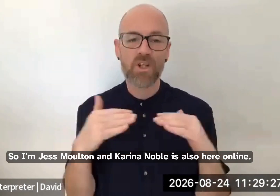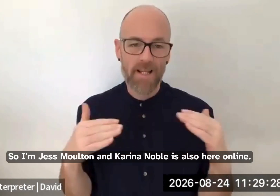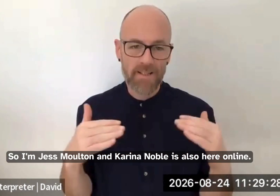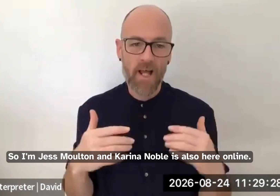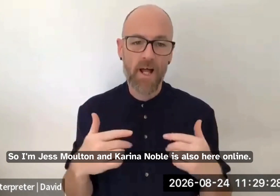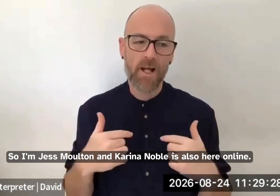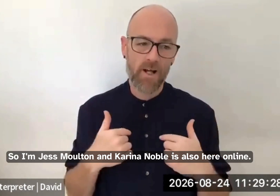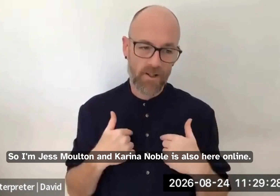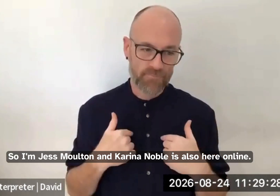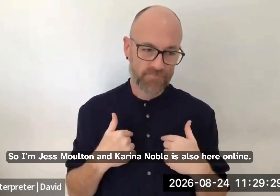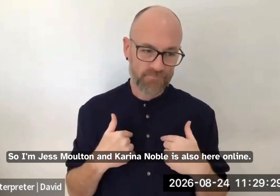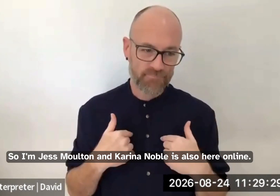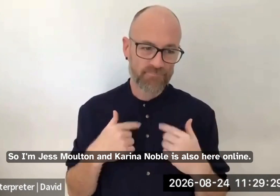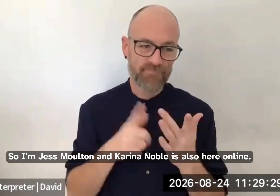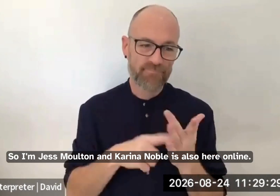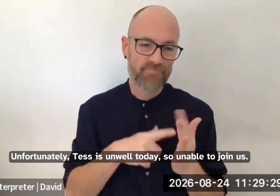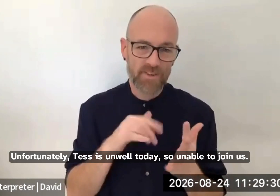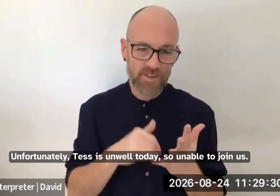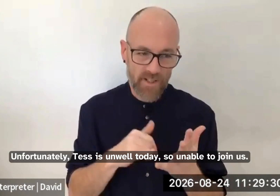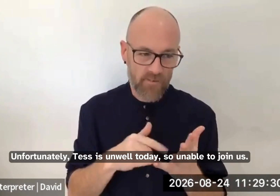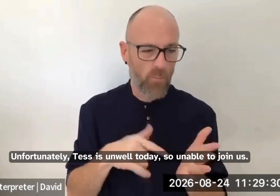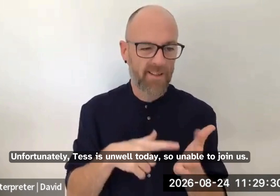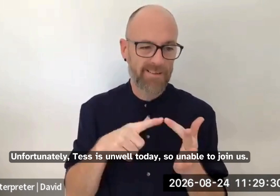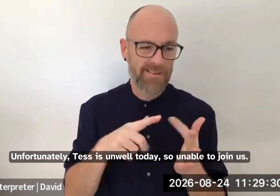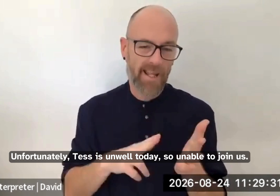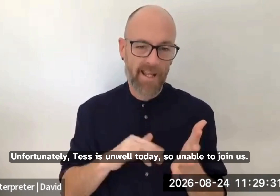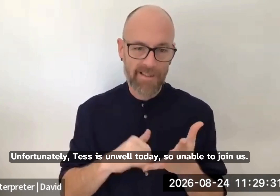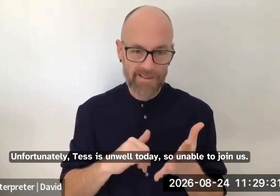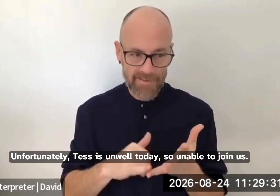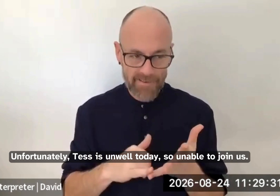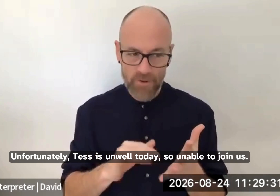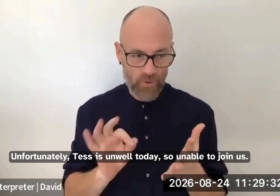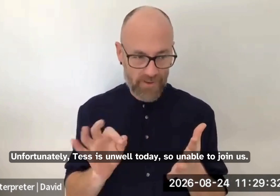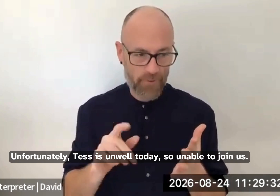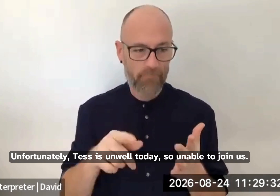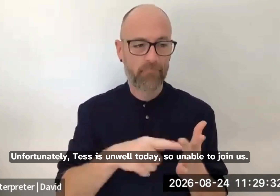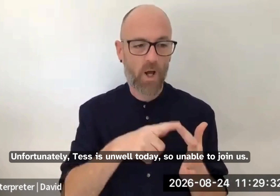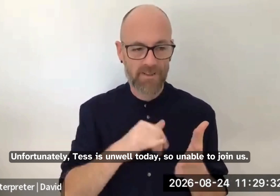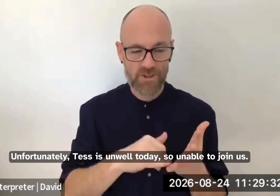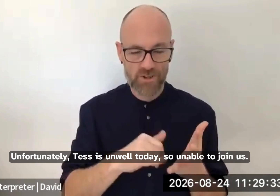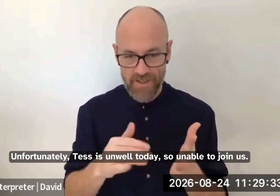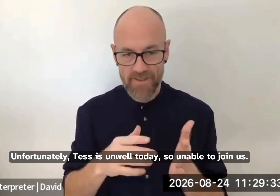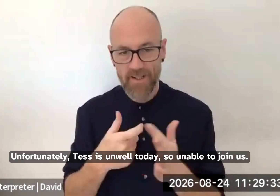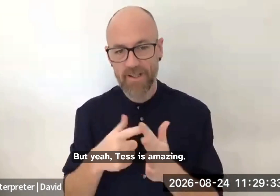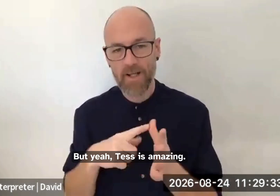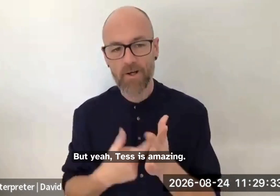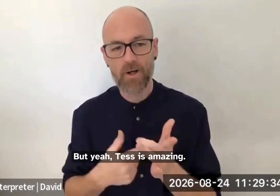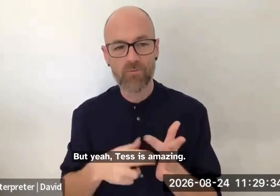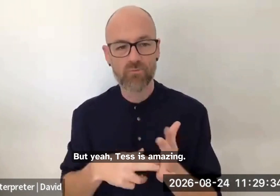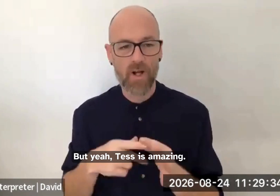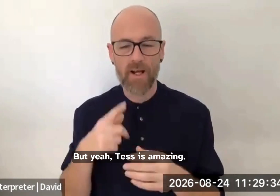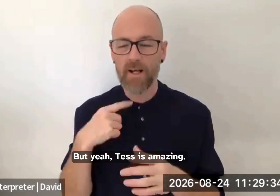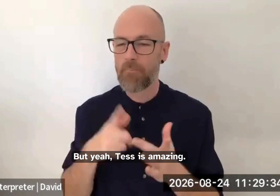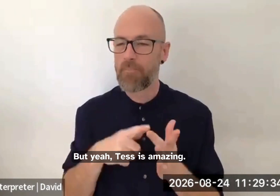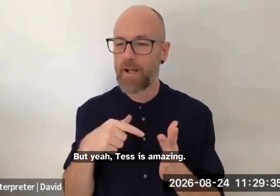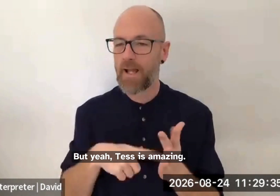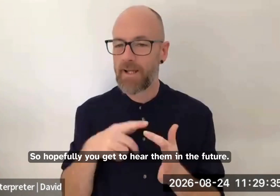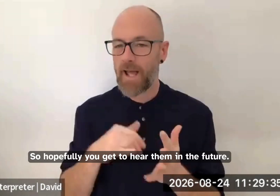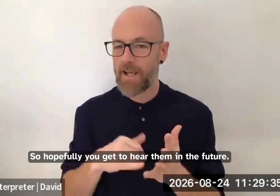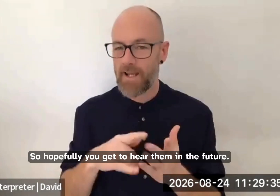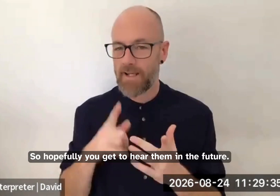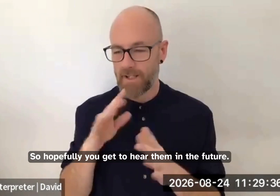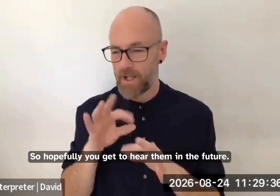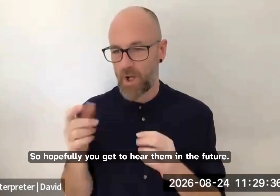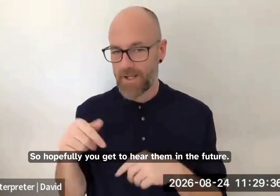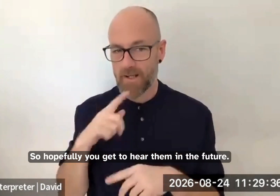Moulton, and Karina Noble is also here online. Unfortunately, Tess is unwell today, so unable to join us. But yeah, Tess is amazing.